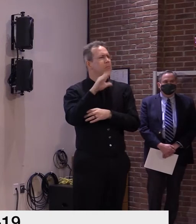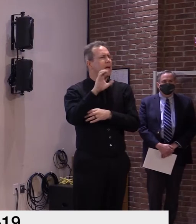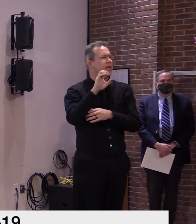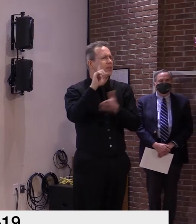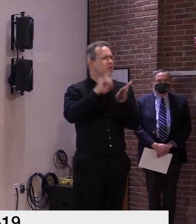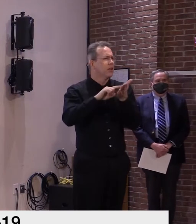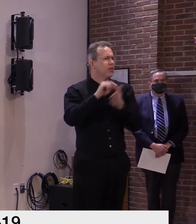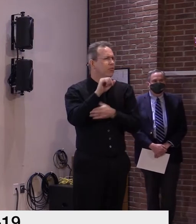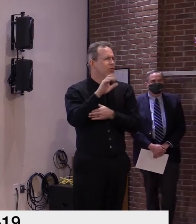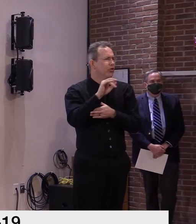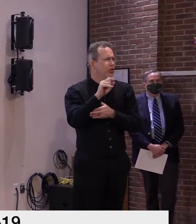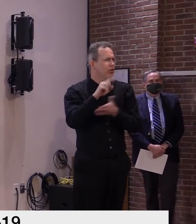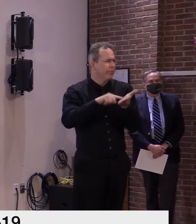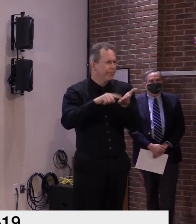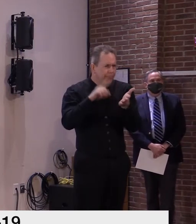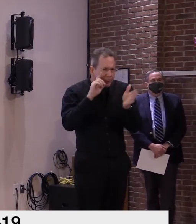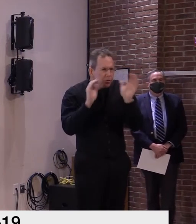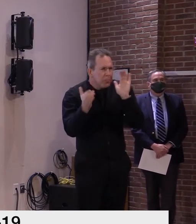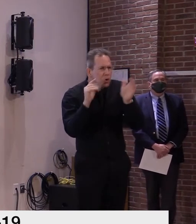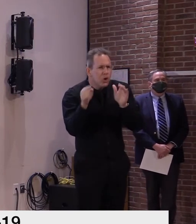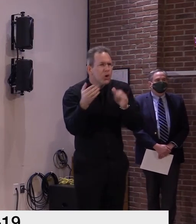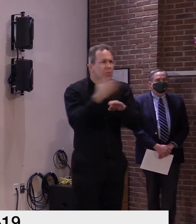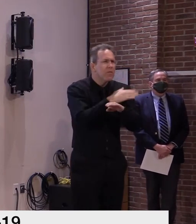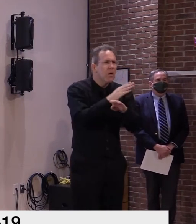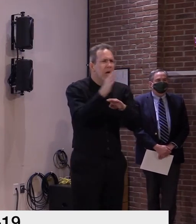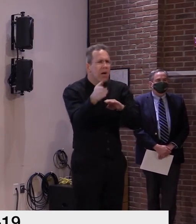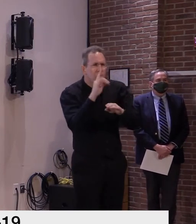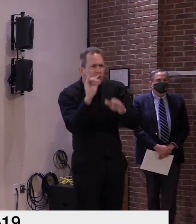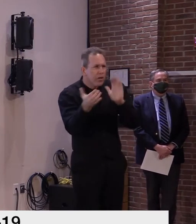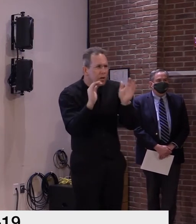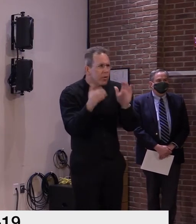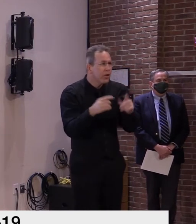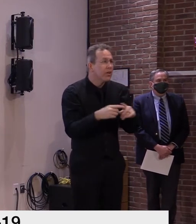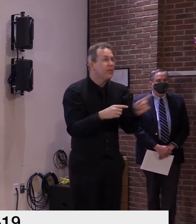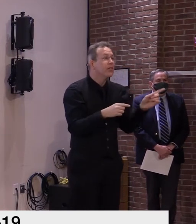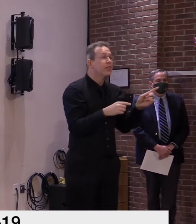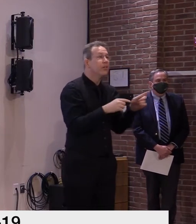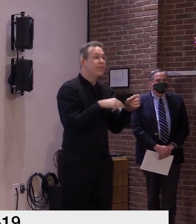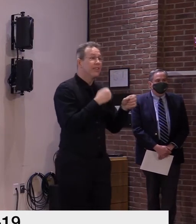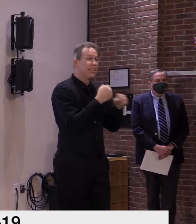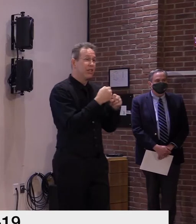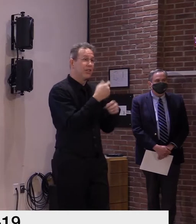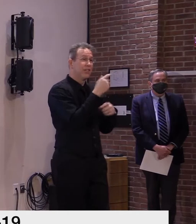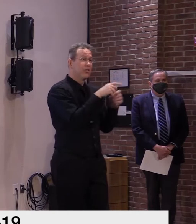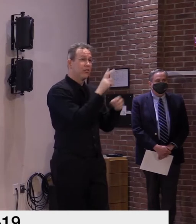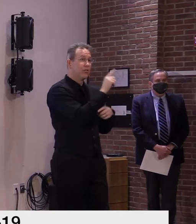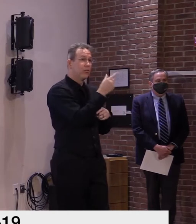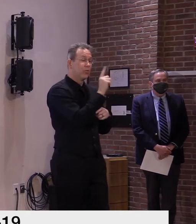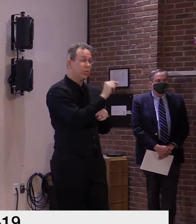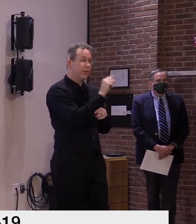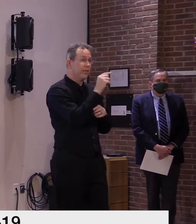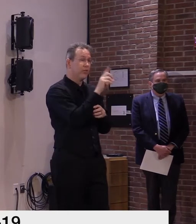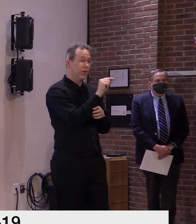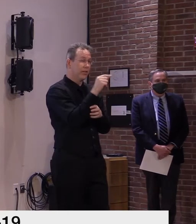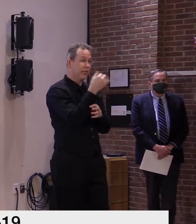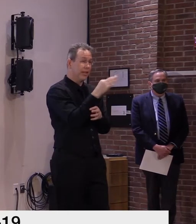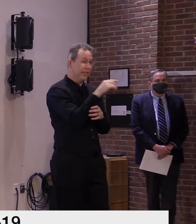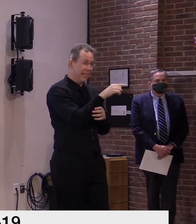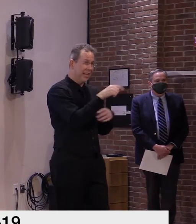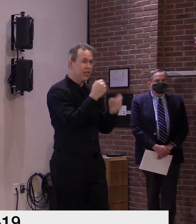to the fall of 2019. Youth aged 12 to 17 reported increases in depressive